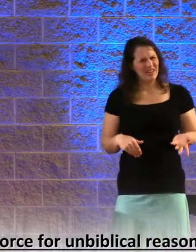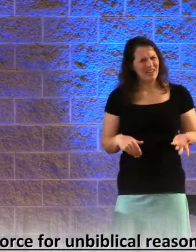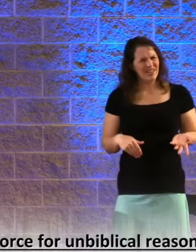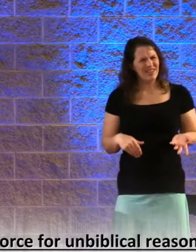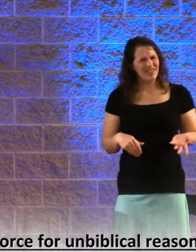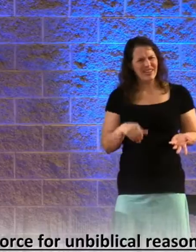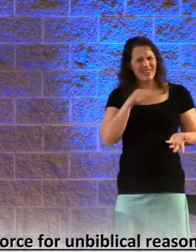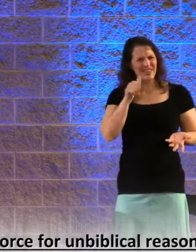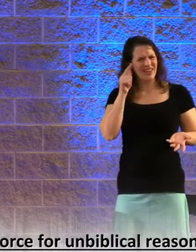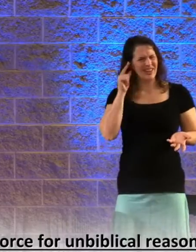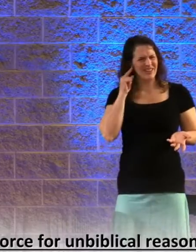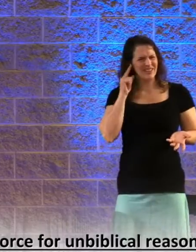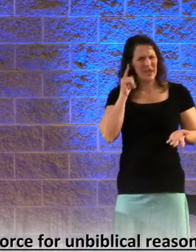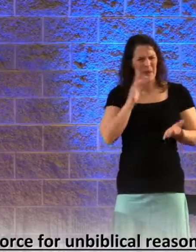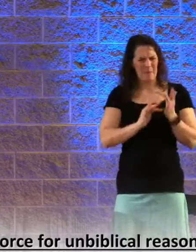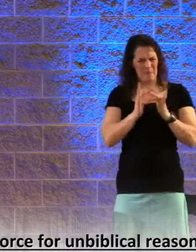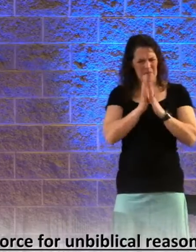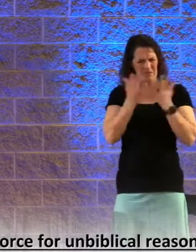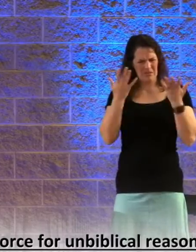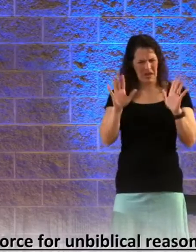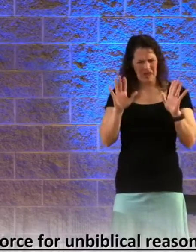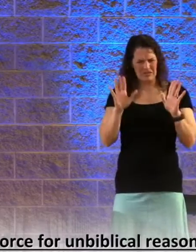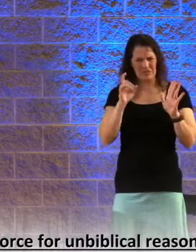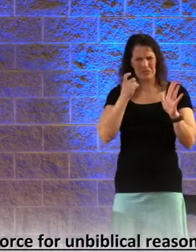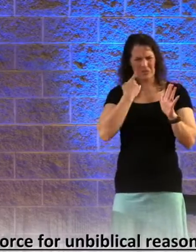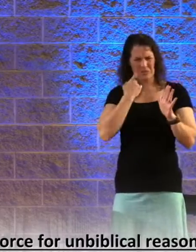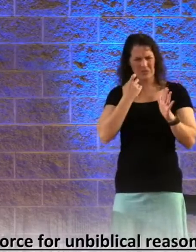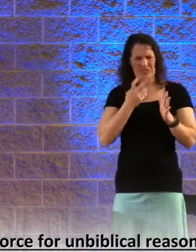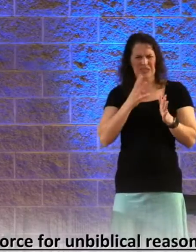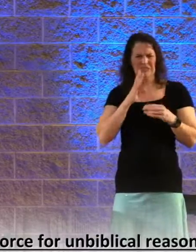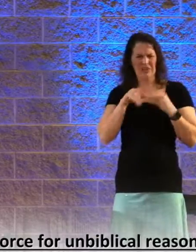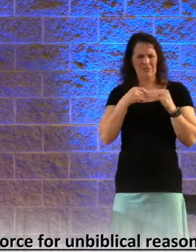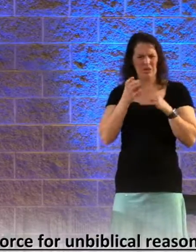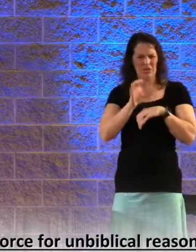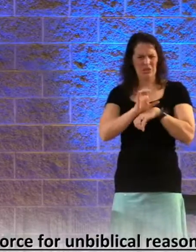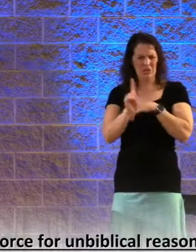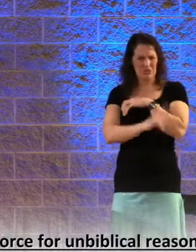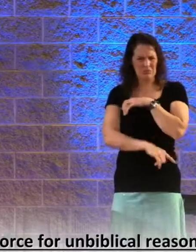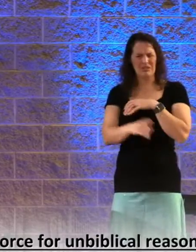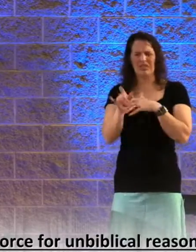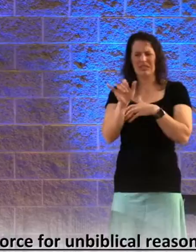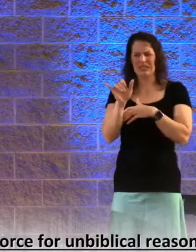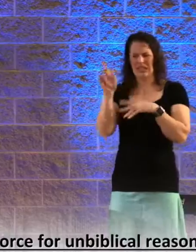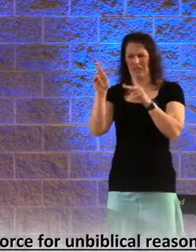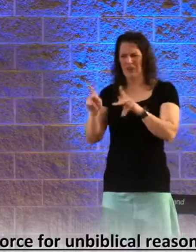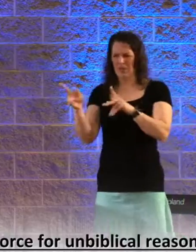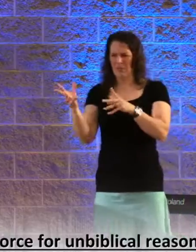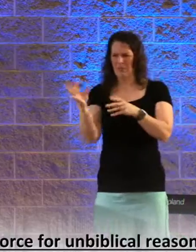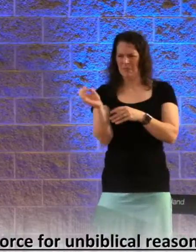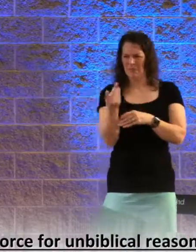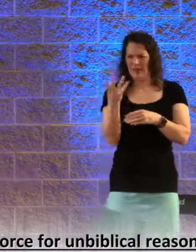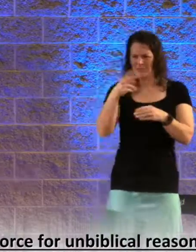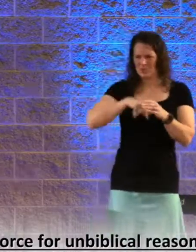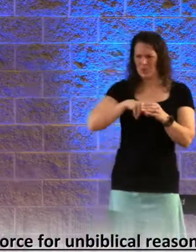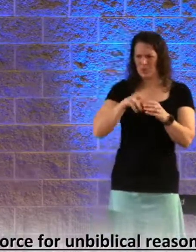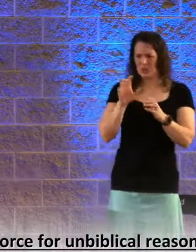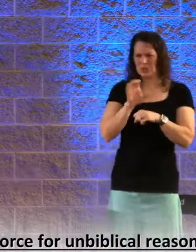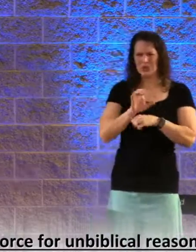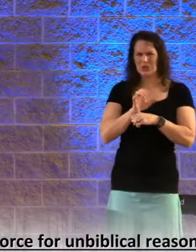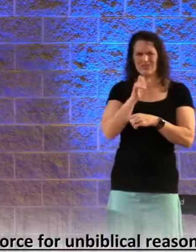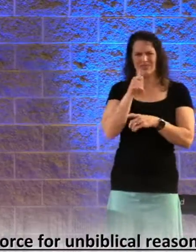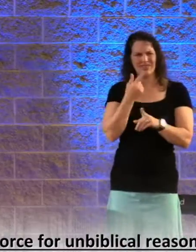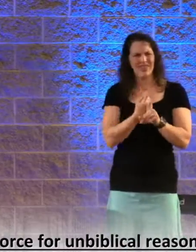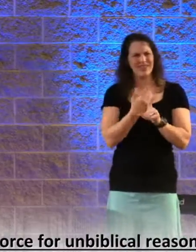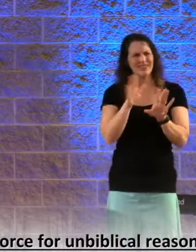That doesn't sound biblical at all. You were just talking about church discipline, and now you're talking about these very same people coming back into the church. That's not